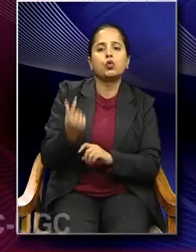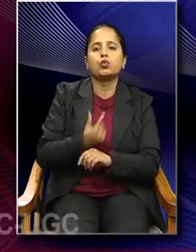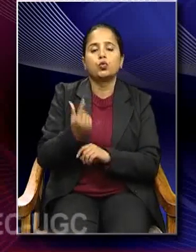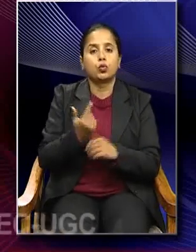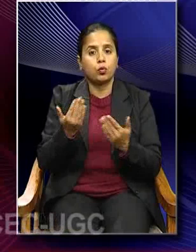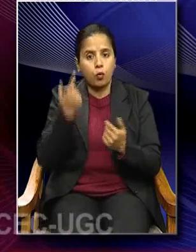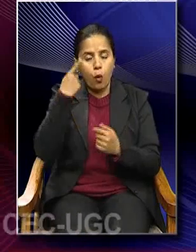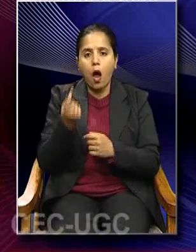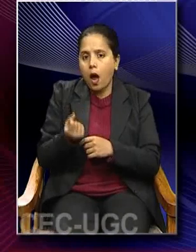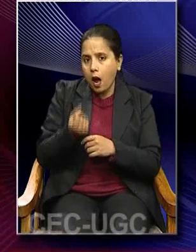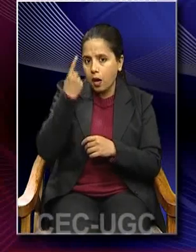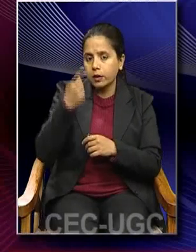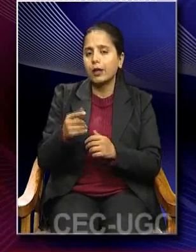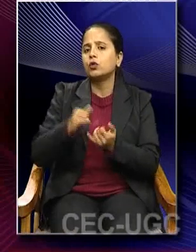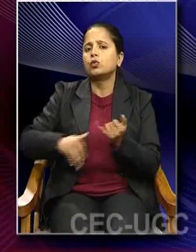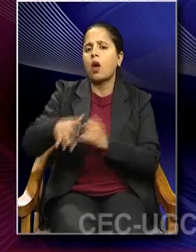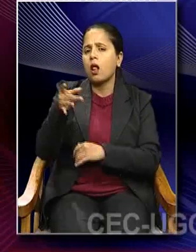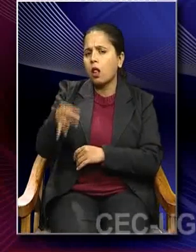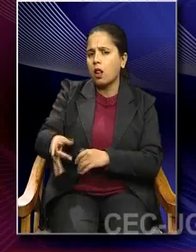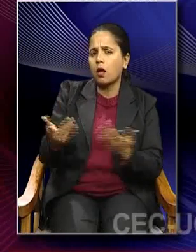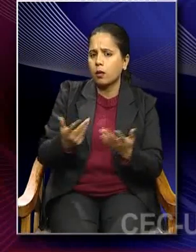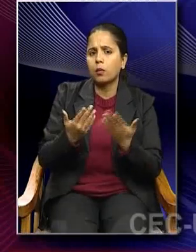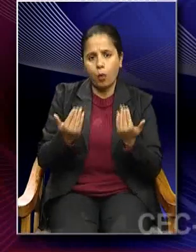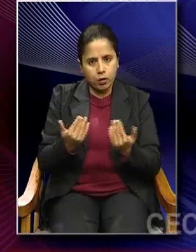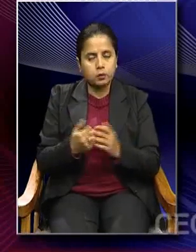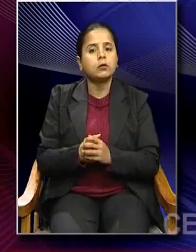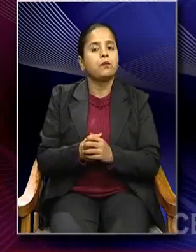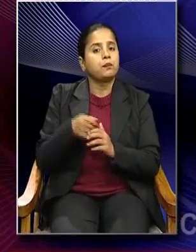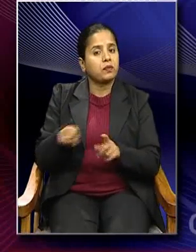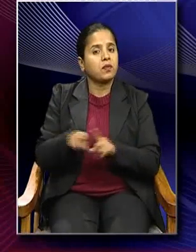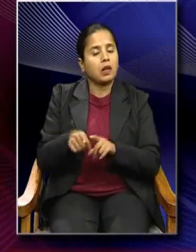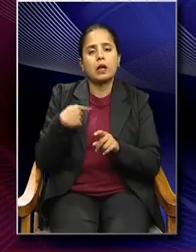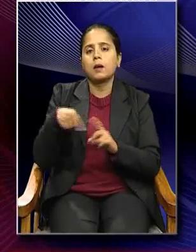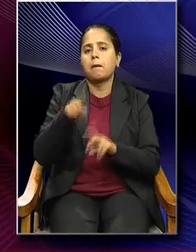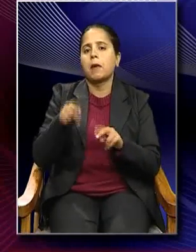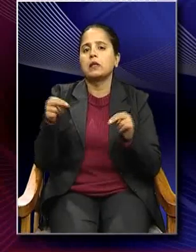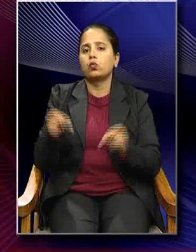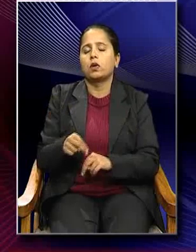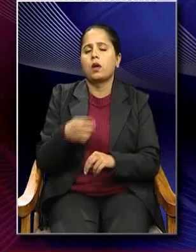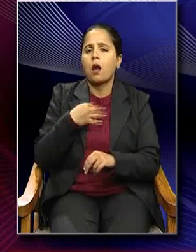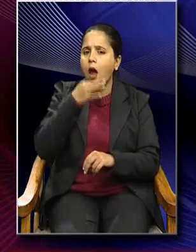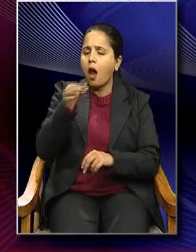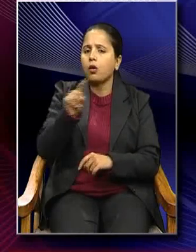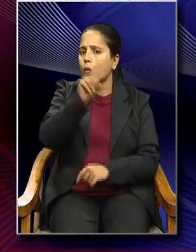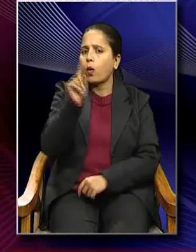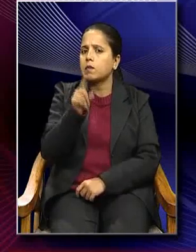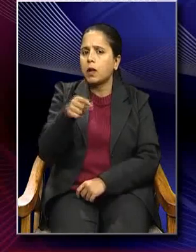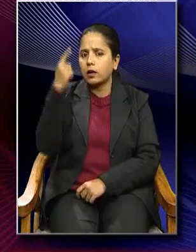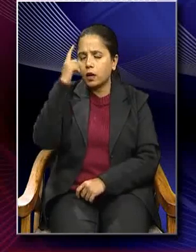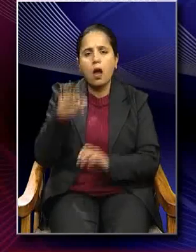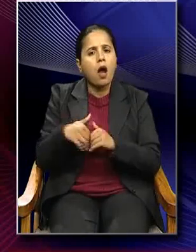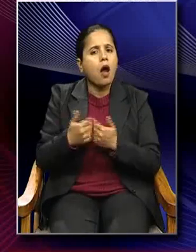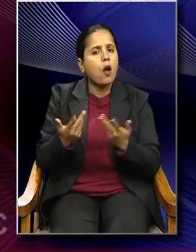to understand society. And therefore, we need to ask a question. How